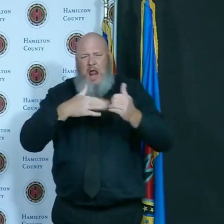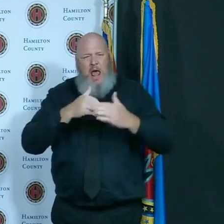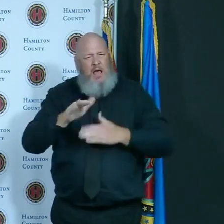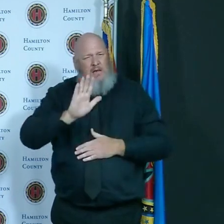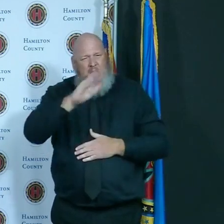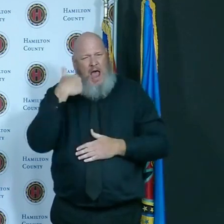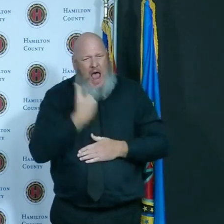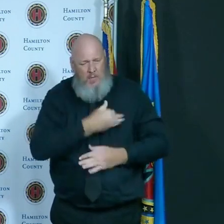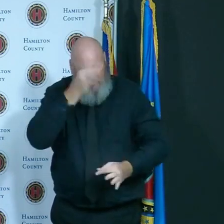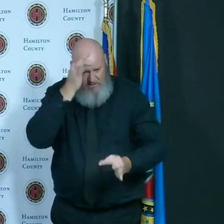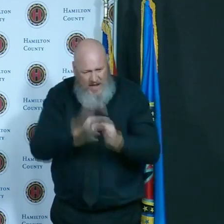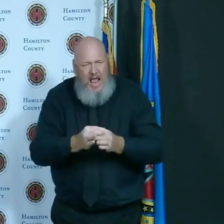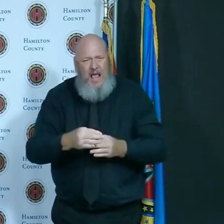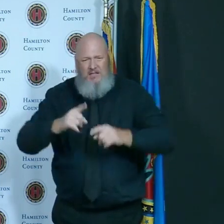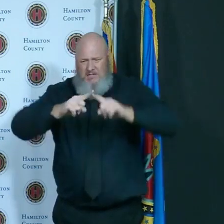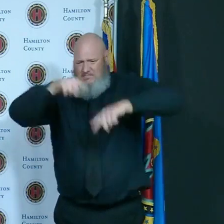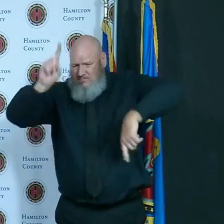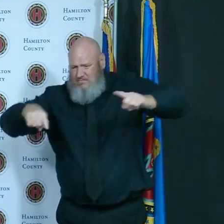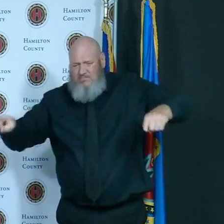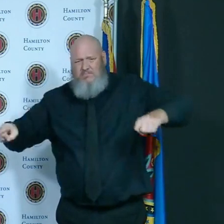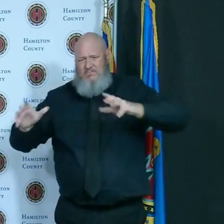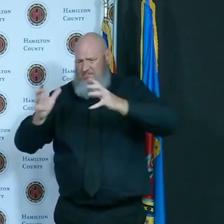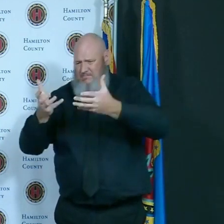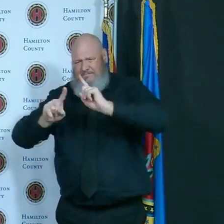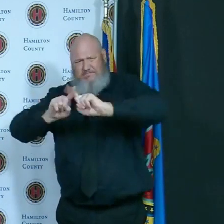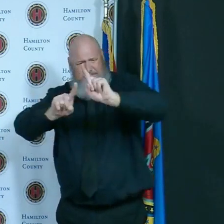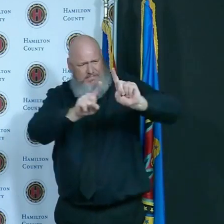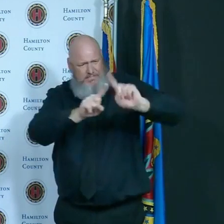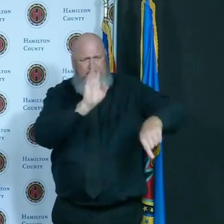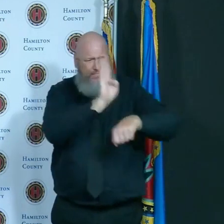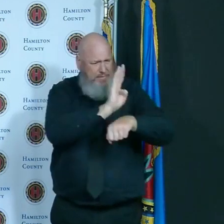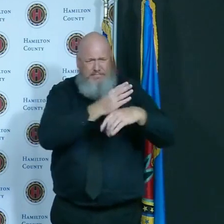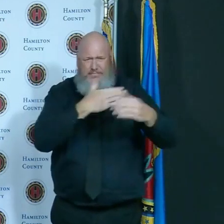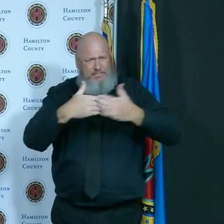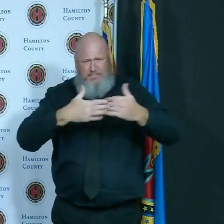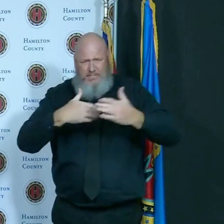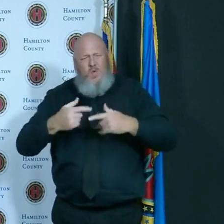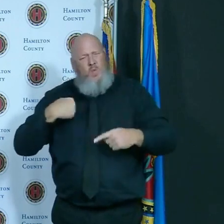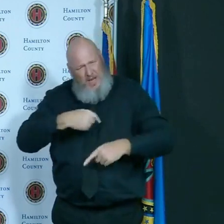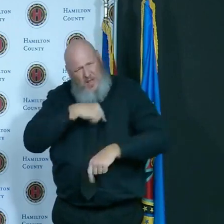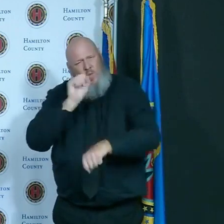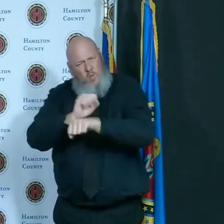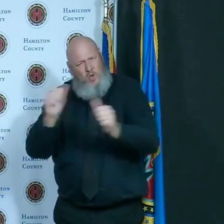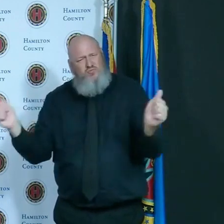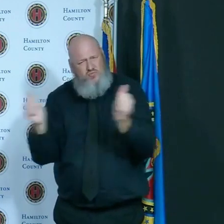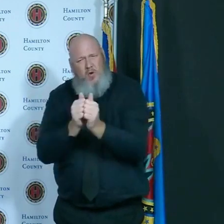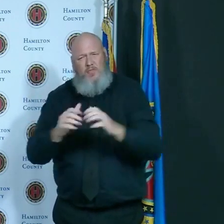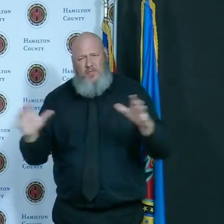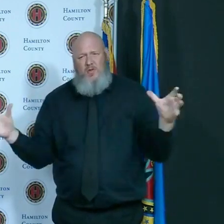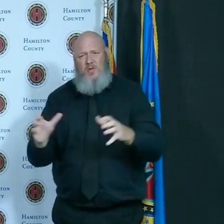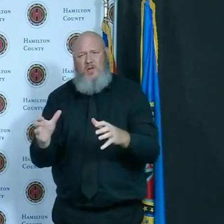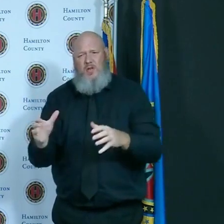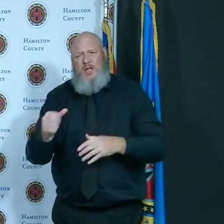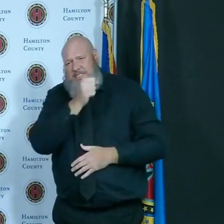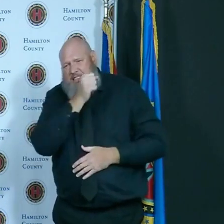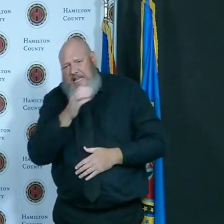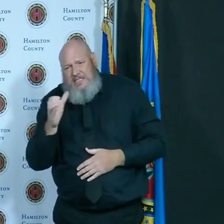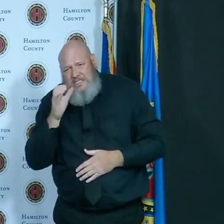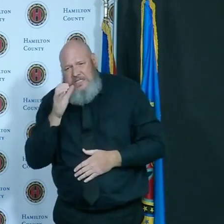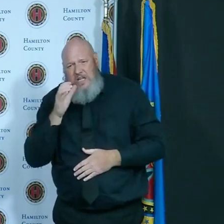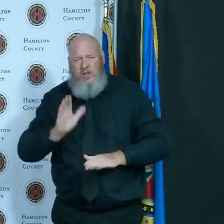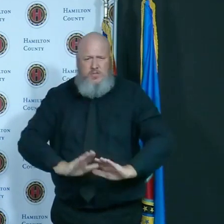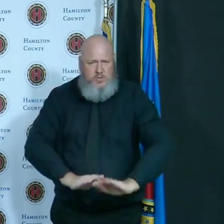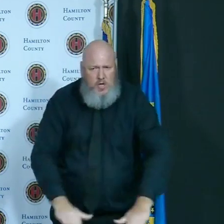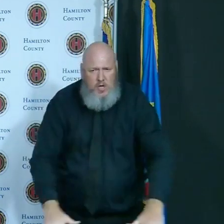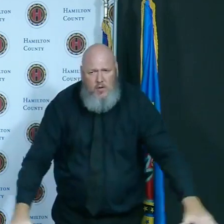to make sure that we give the information to our communities, to seniors, to children, to families, so that we can save